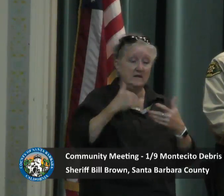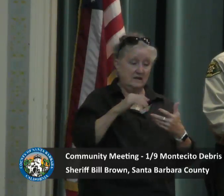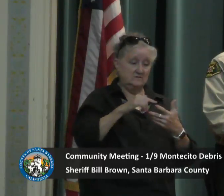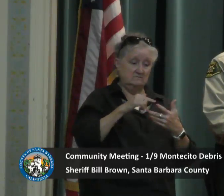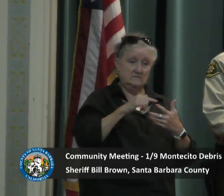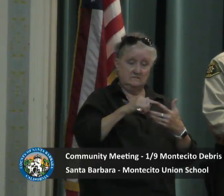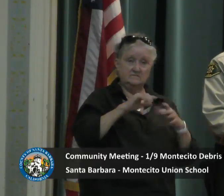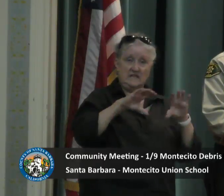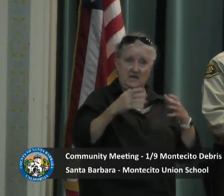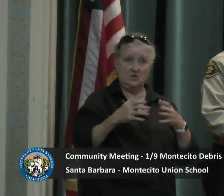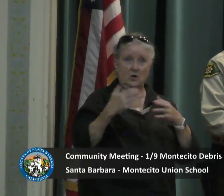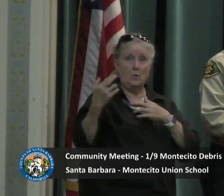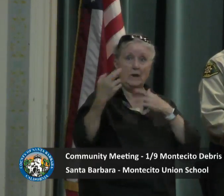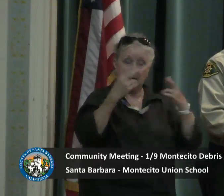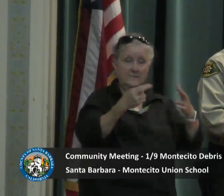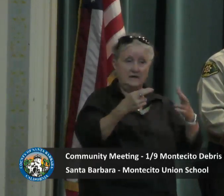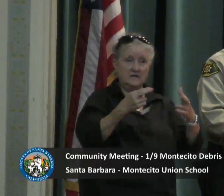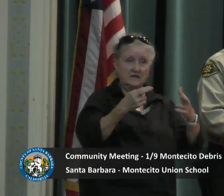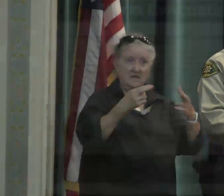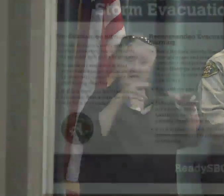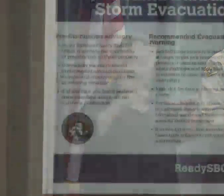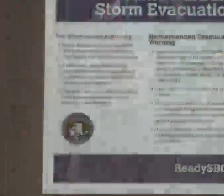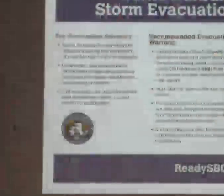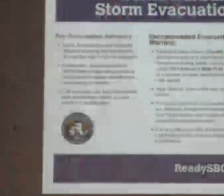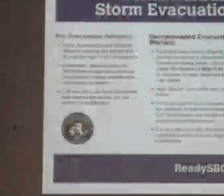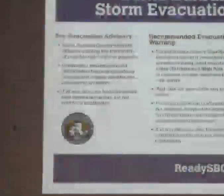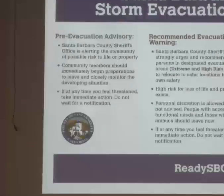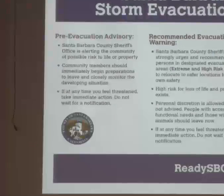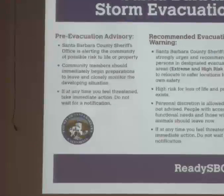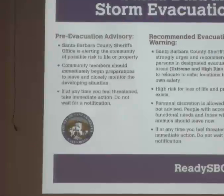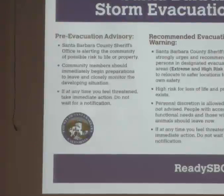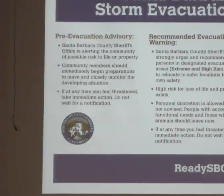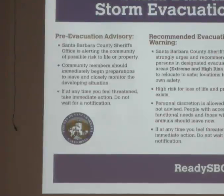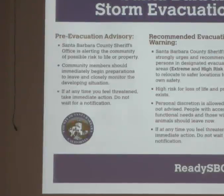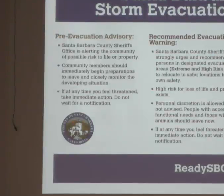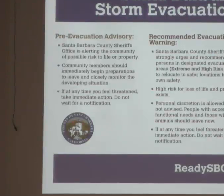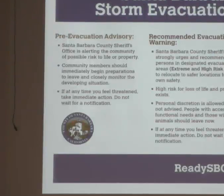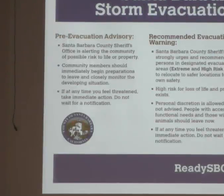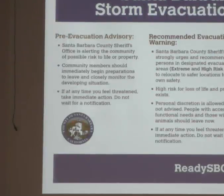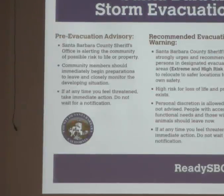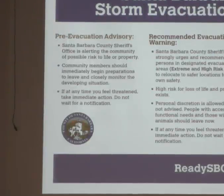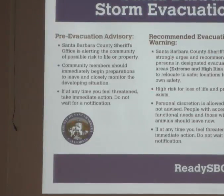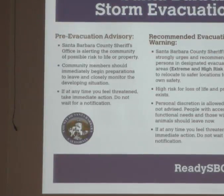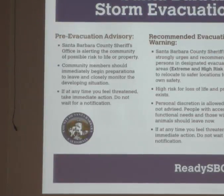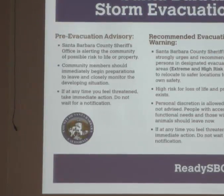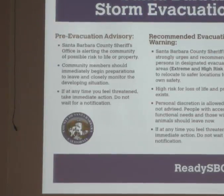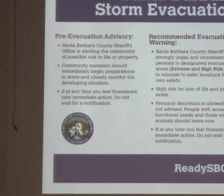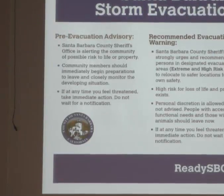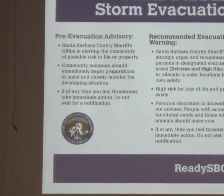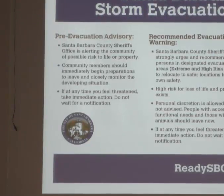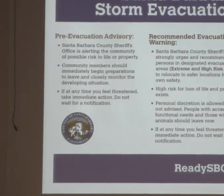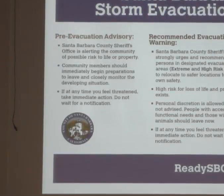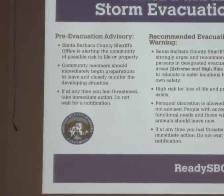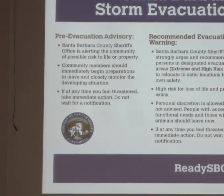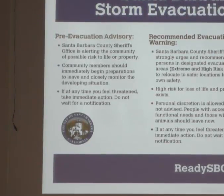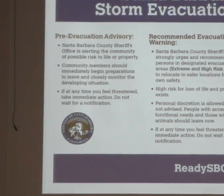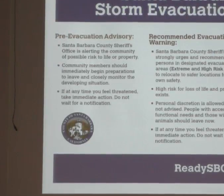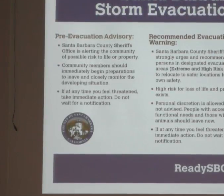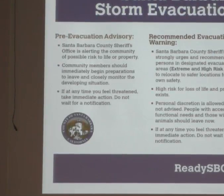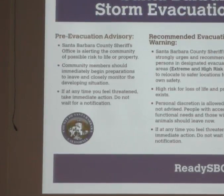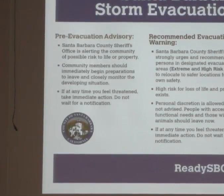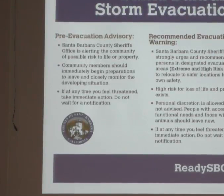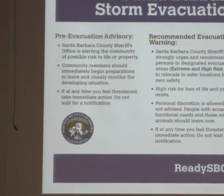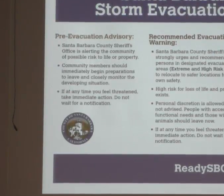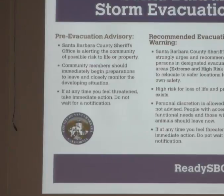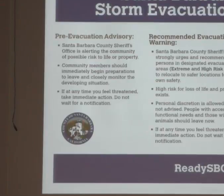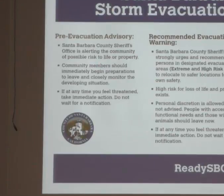category is a recommended evacuation warning. And if you're told that you're in a recommended evacuation warning area, it